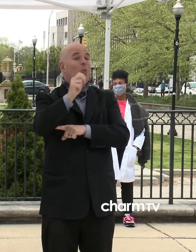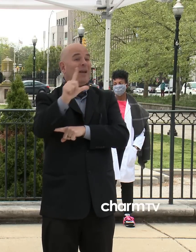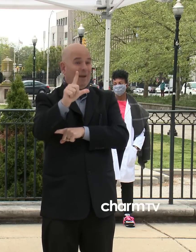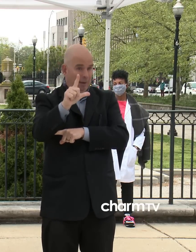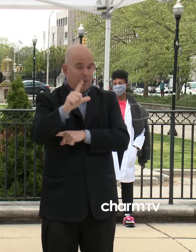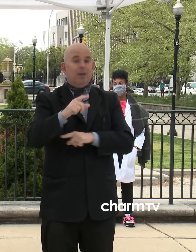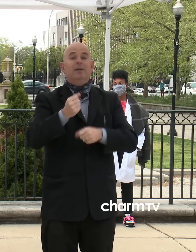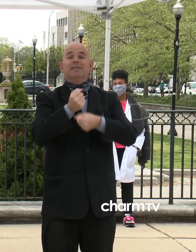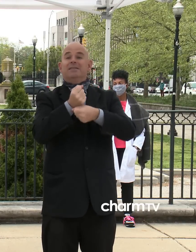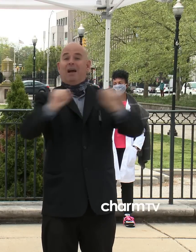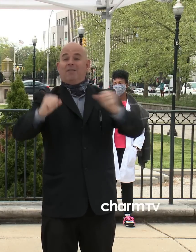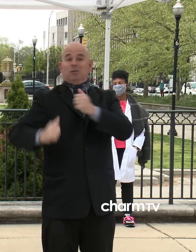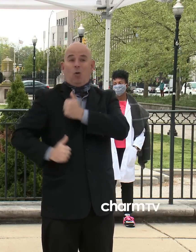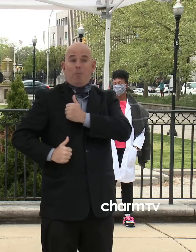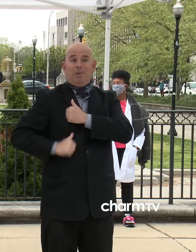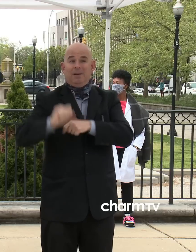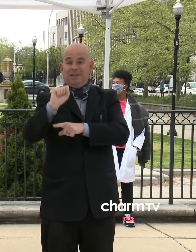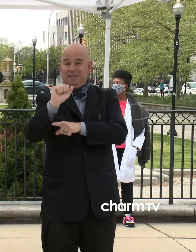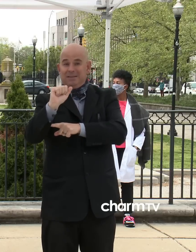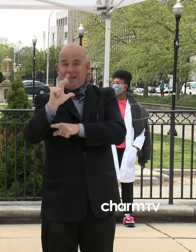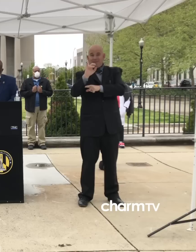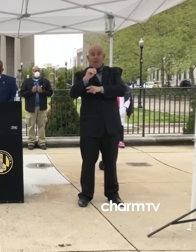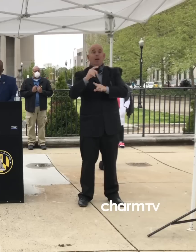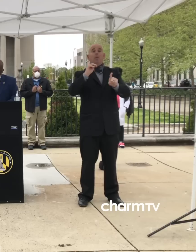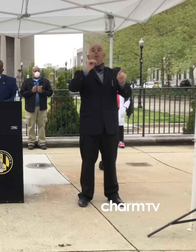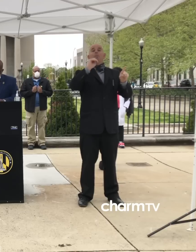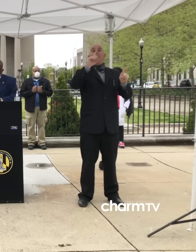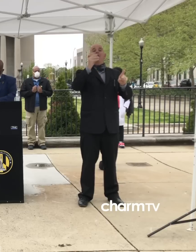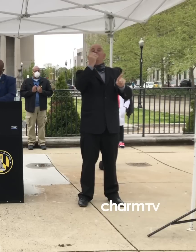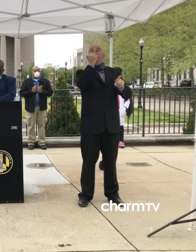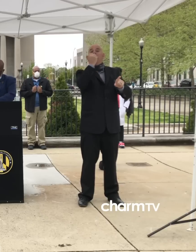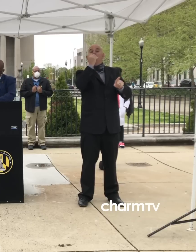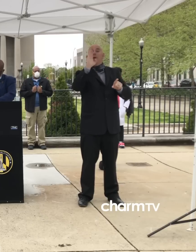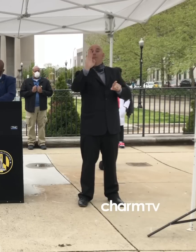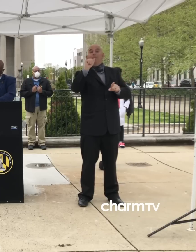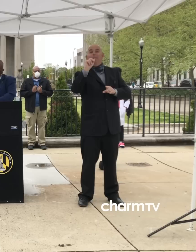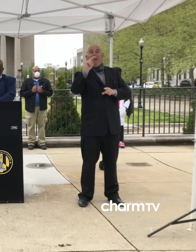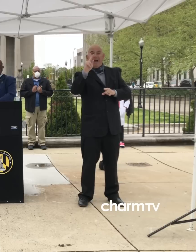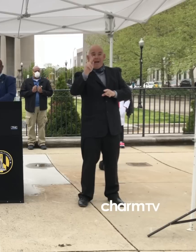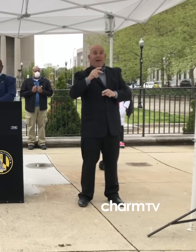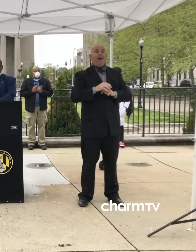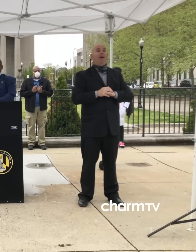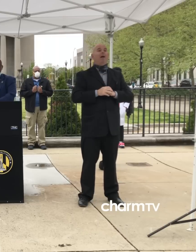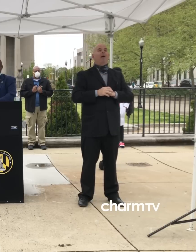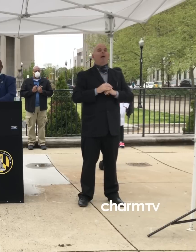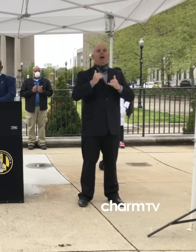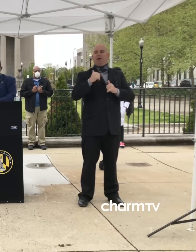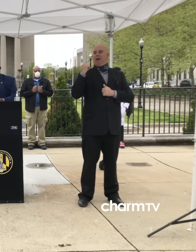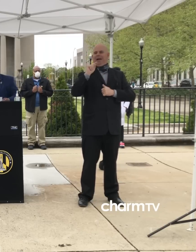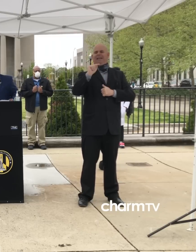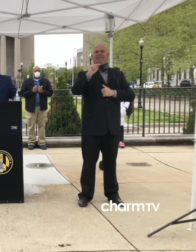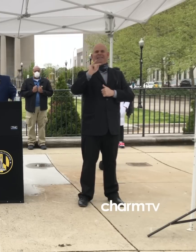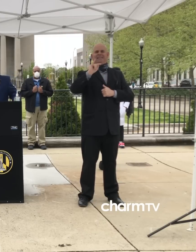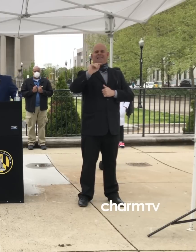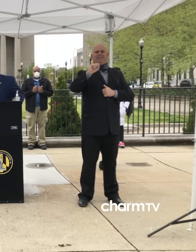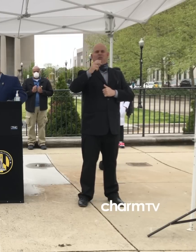now I'll hand it over to Tisha Edwards, Executive Director of the Mayor's Office of Children and Family Success, to share the